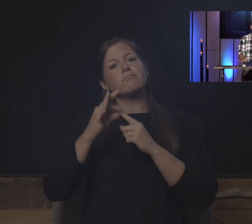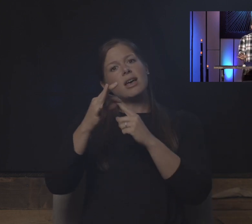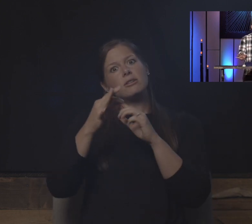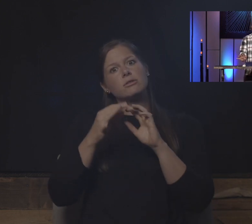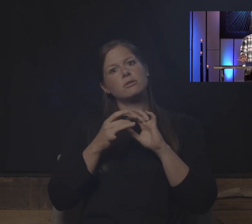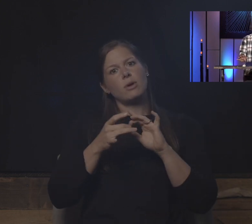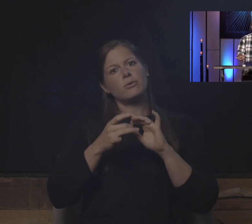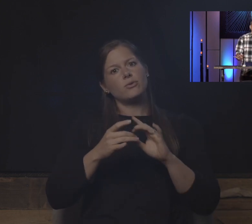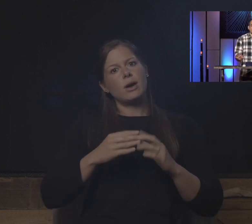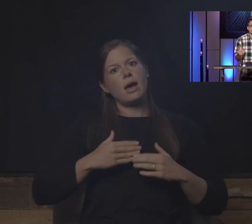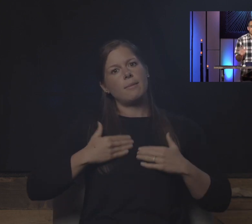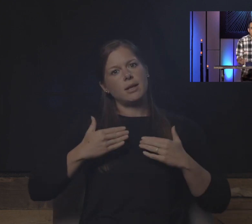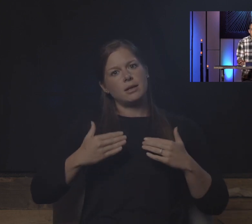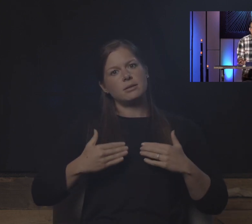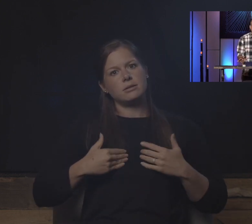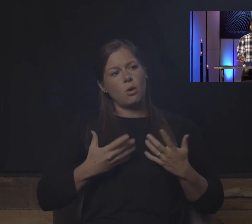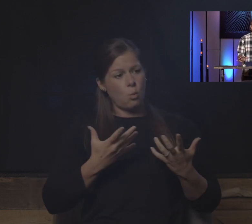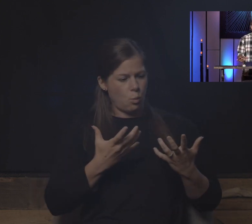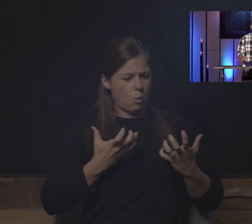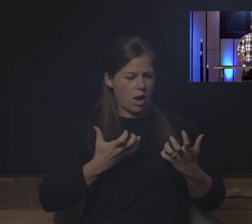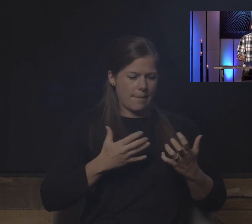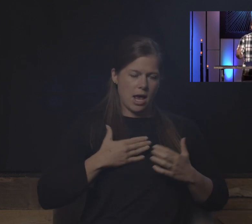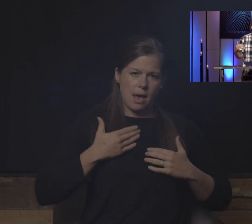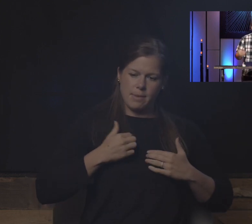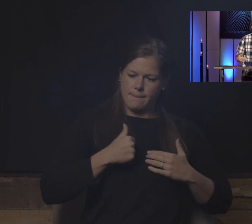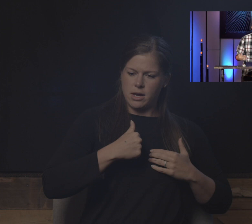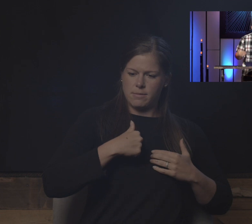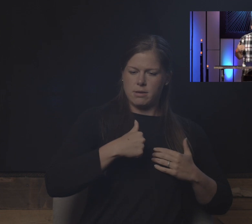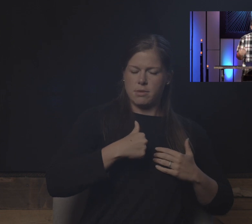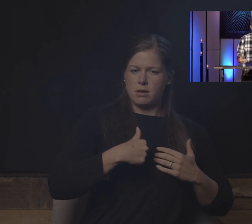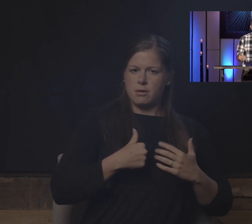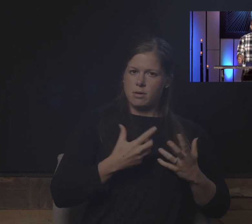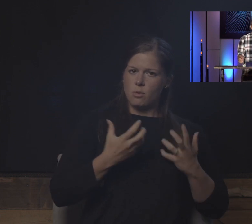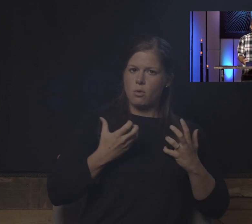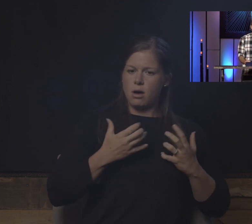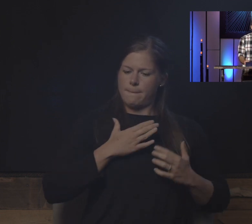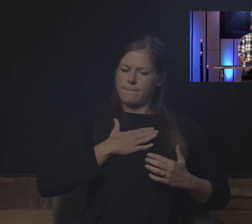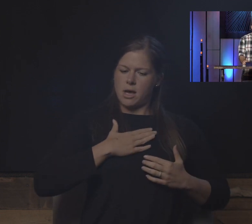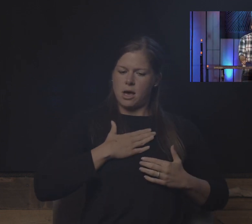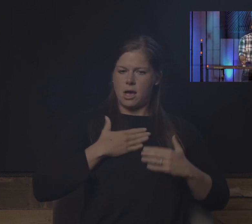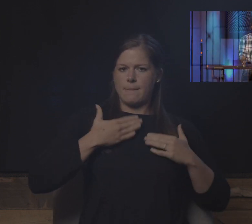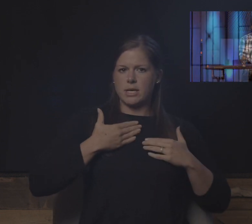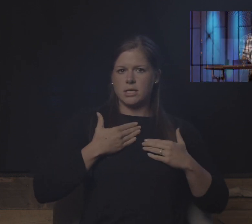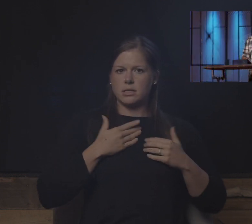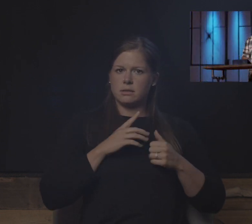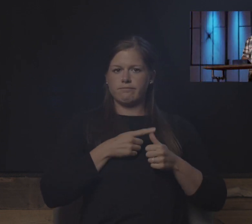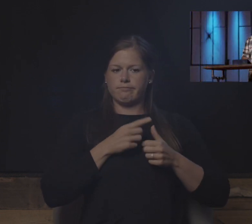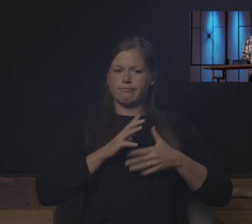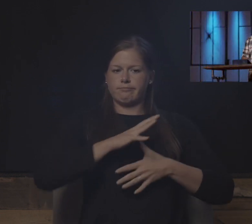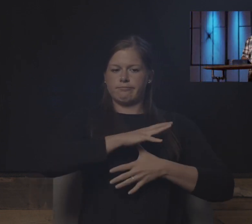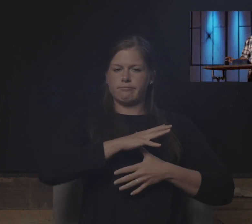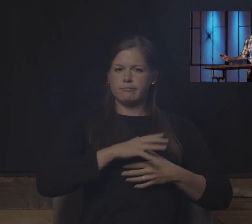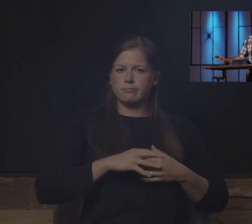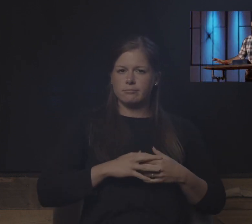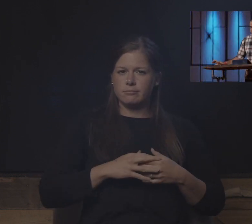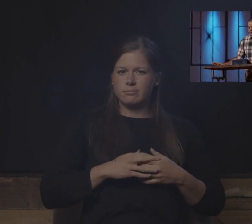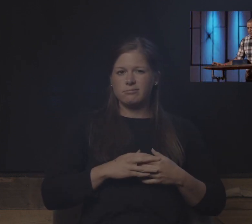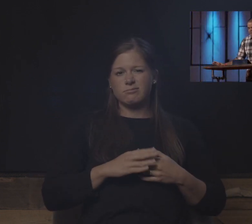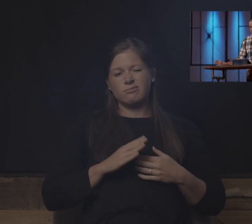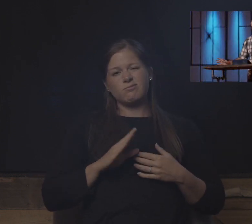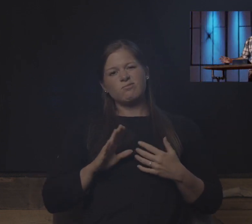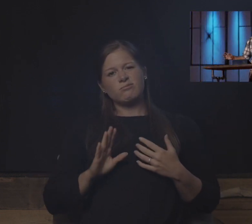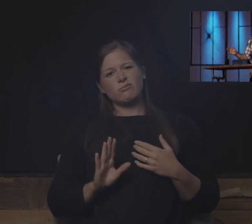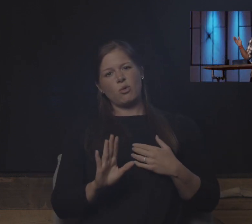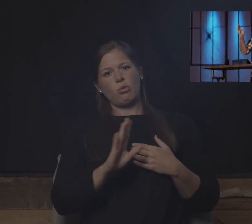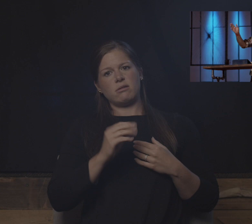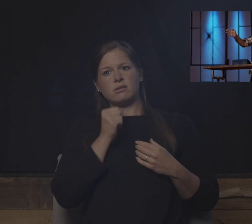when it comes to happiness and especially when it comes to the things of God. They're trapped in their own foolish